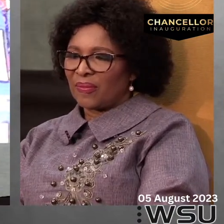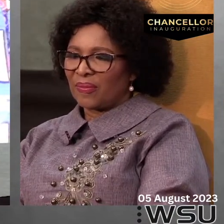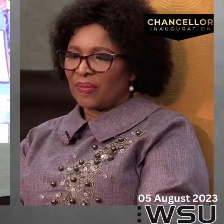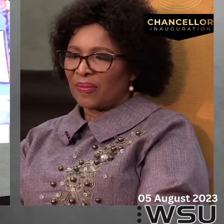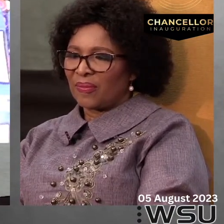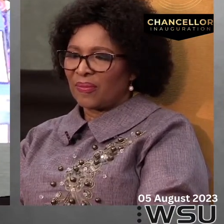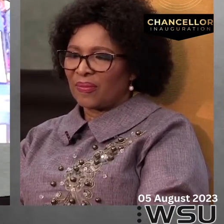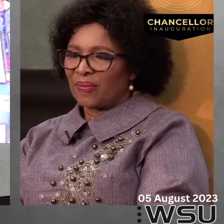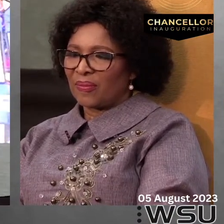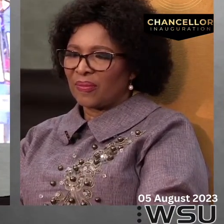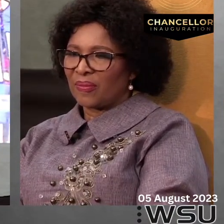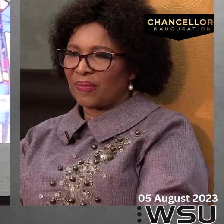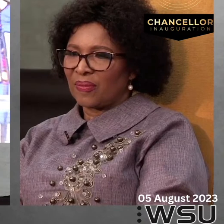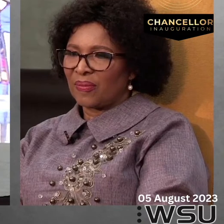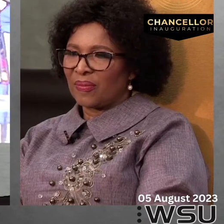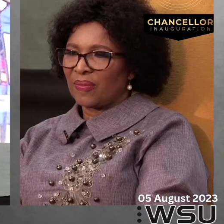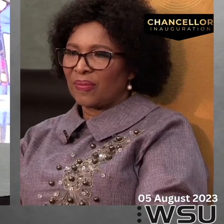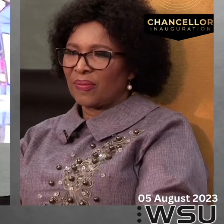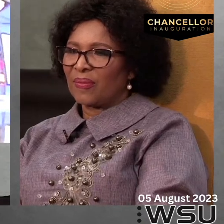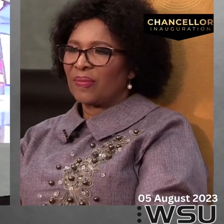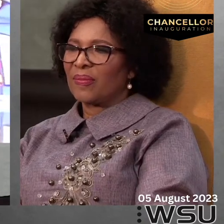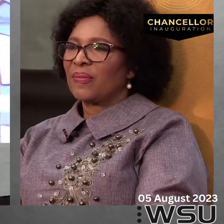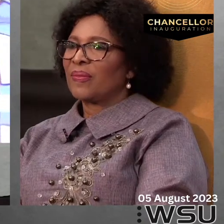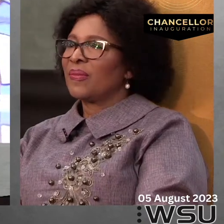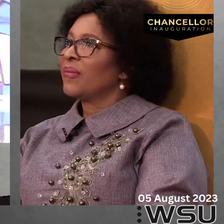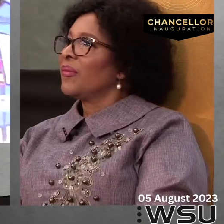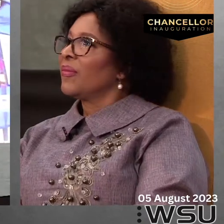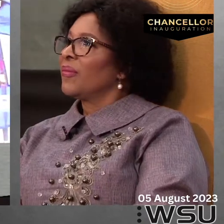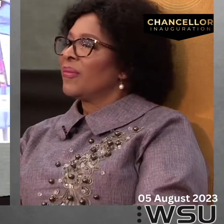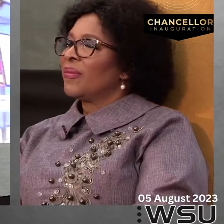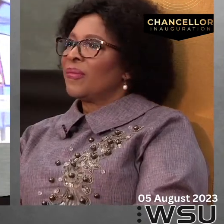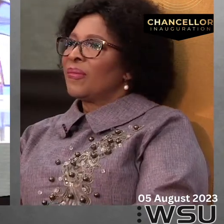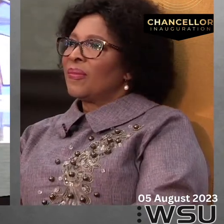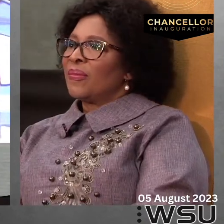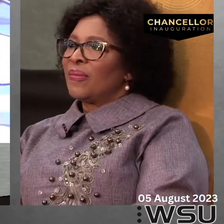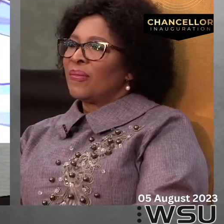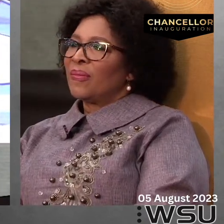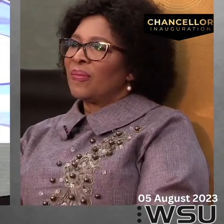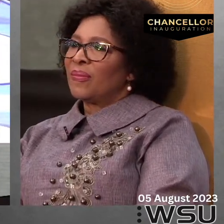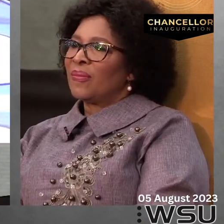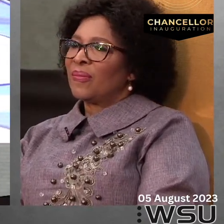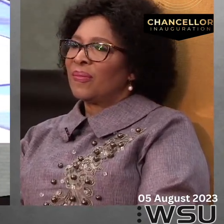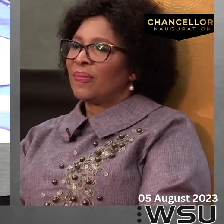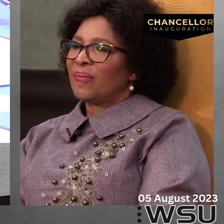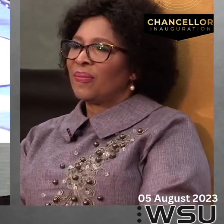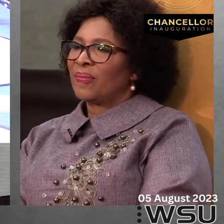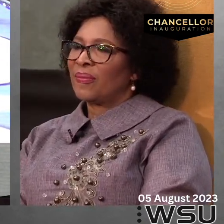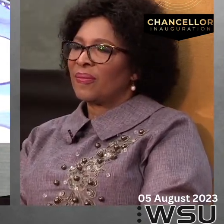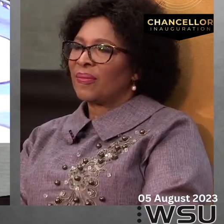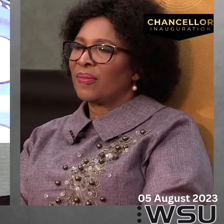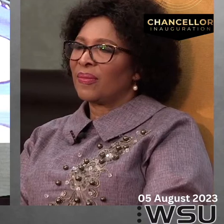Bless the leaders. Lord, bless Africa.